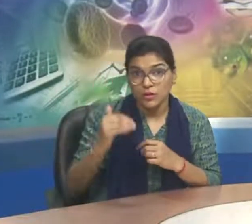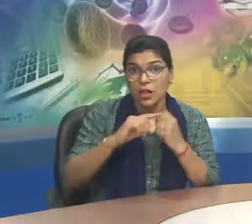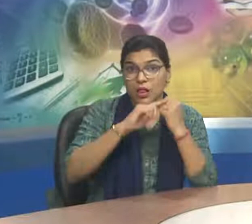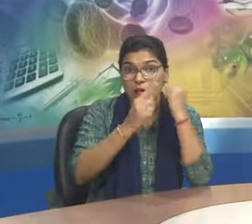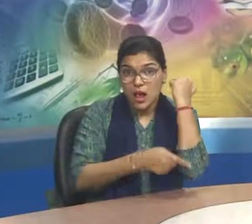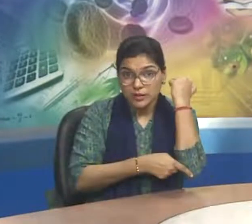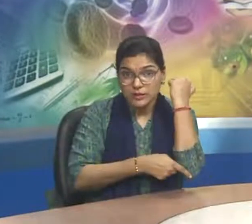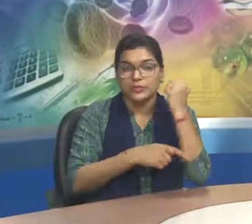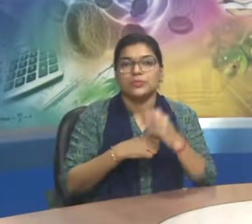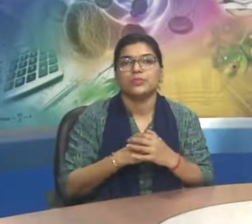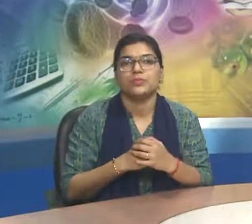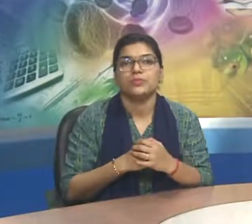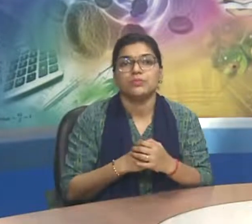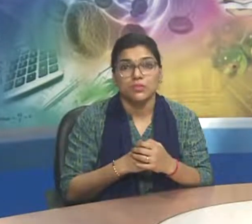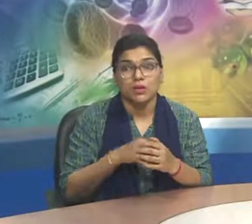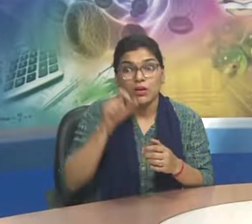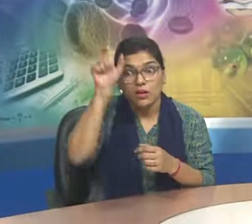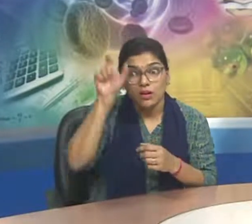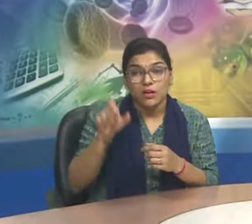And the fifth objective, which is the last objective,